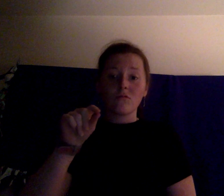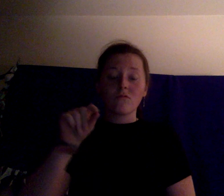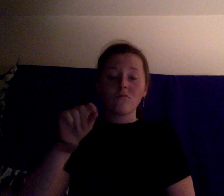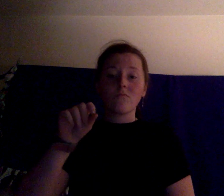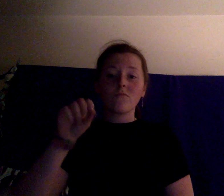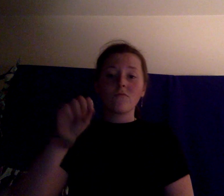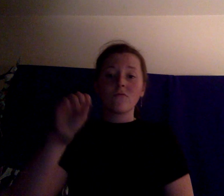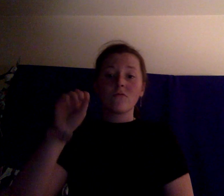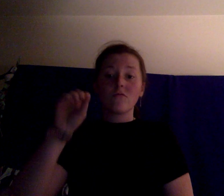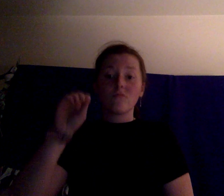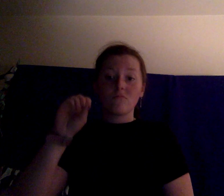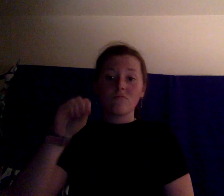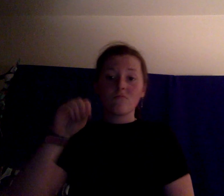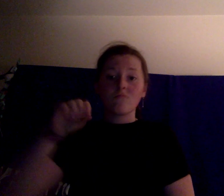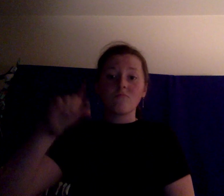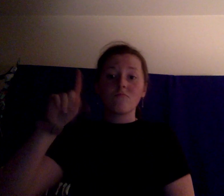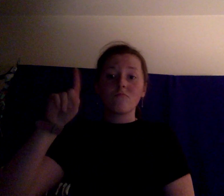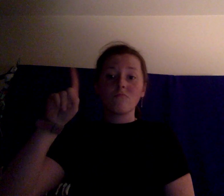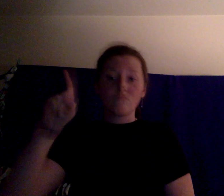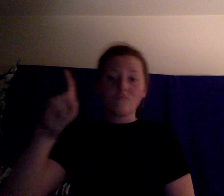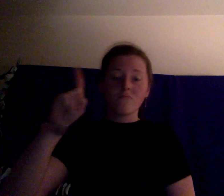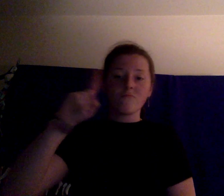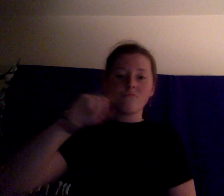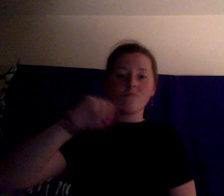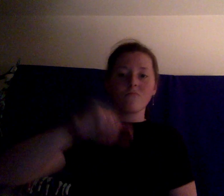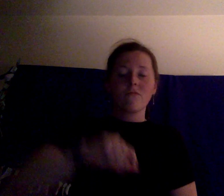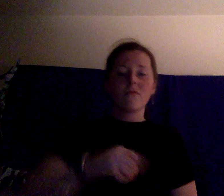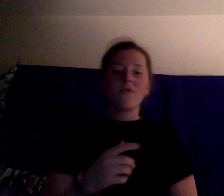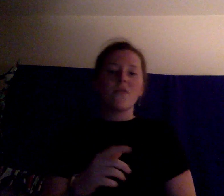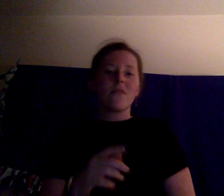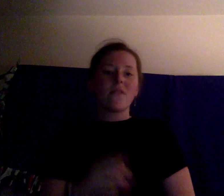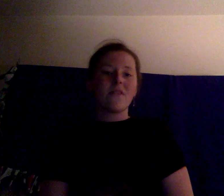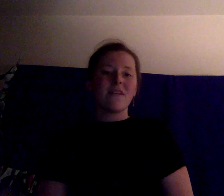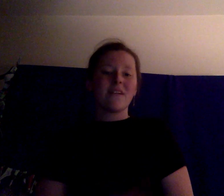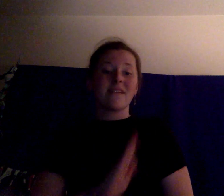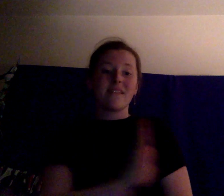didn't have time to go racing. Racing is really a full-time job."